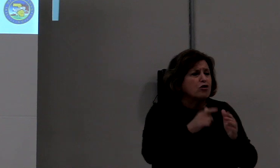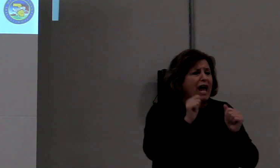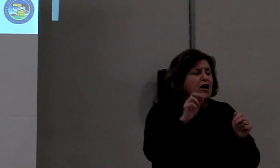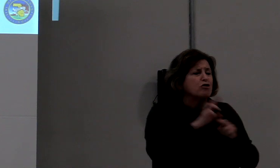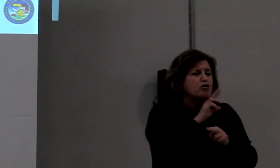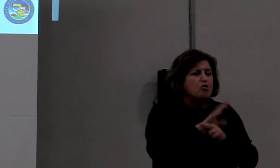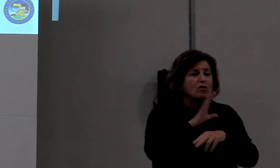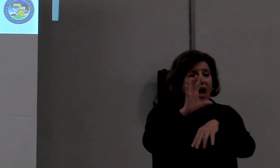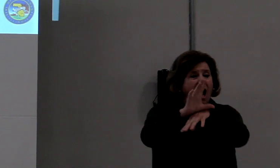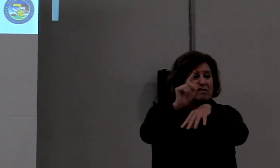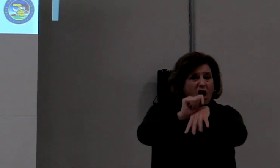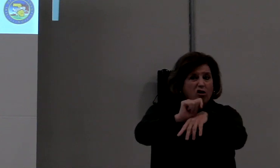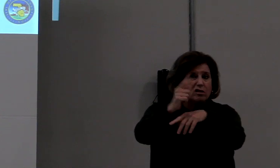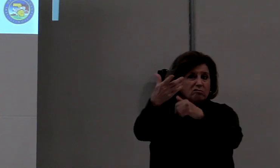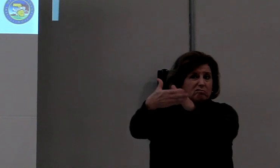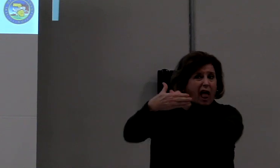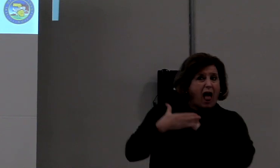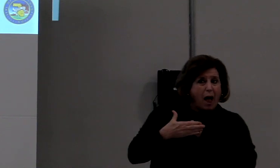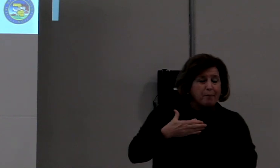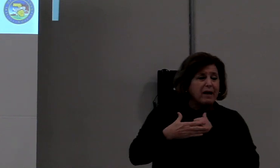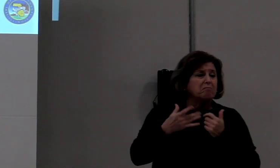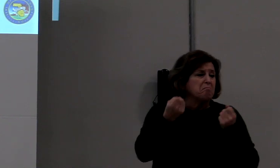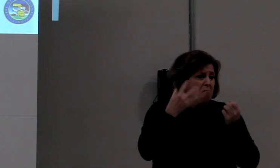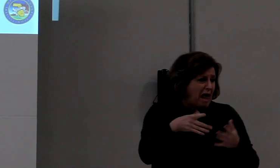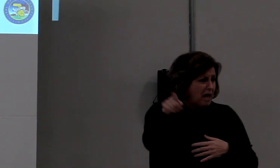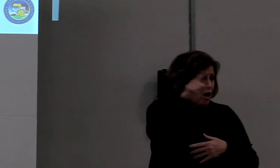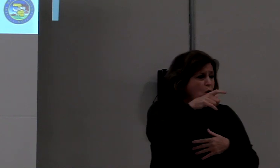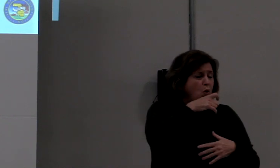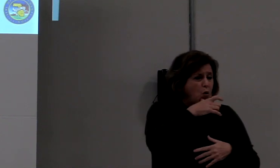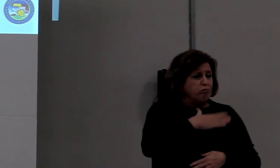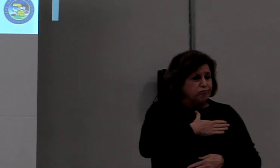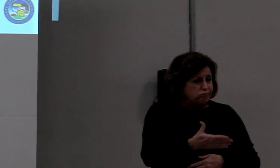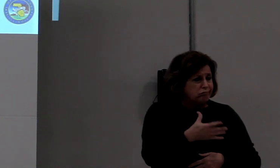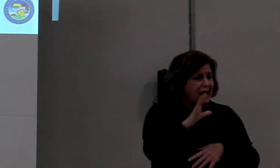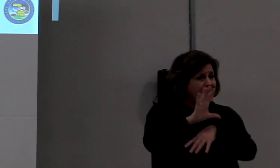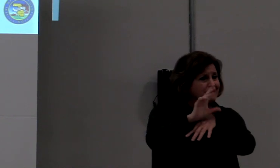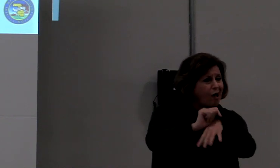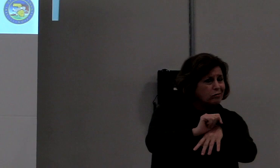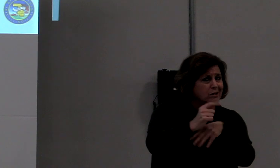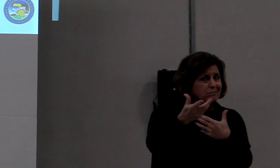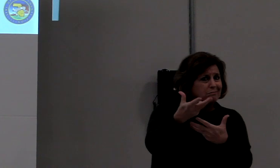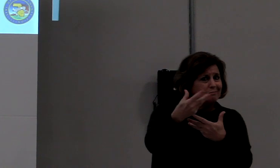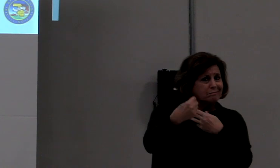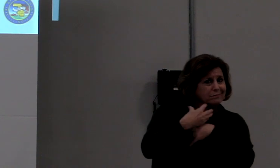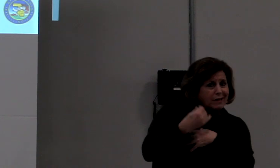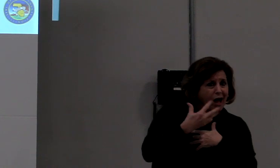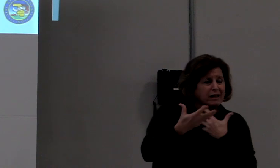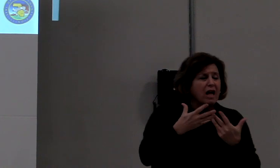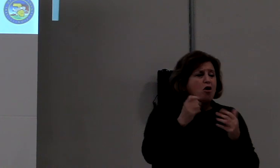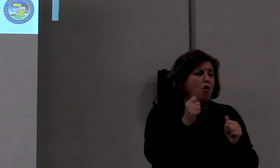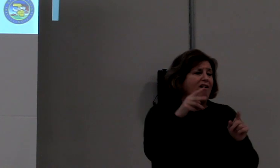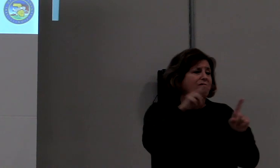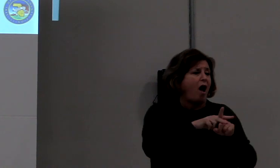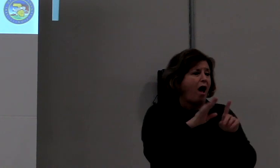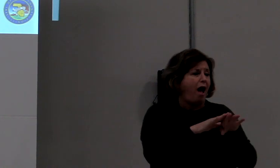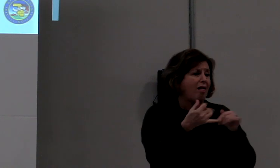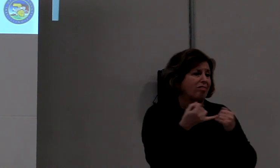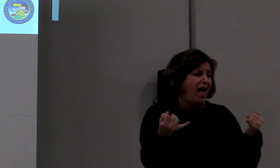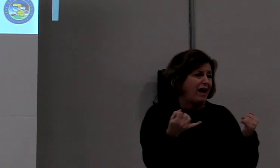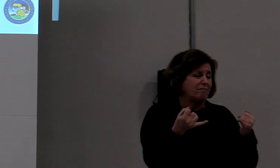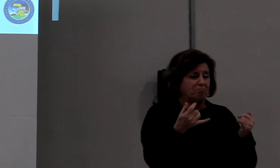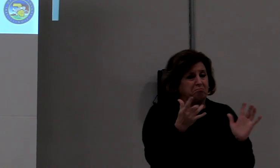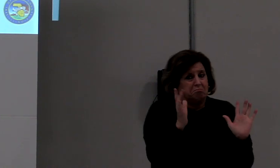use a consultant at the assessor. They allow consultants there where the Board of Review doesn't. And again, you can file online at the